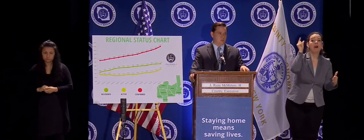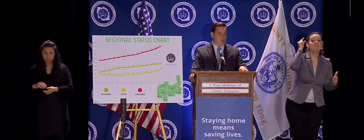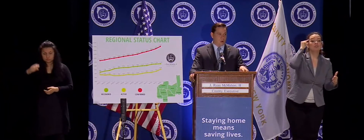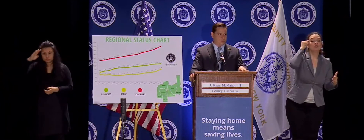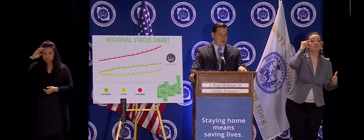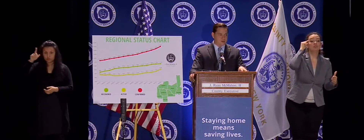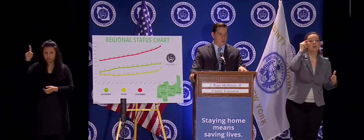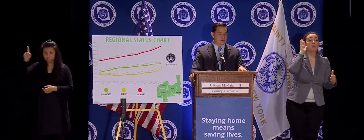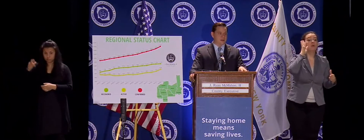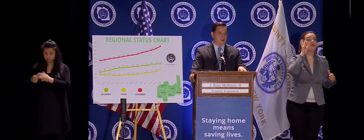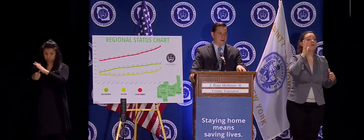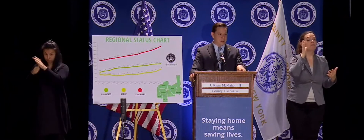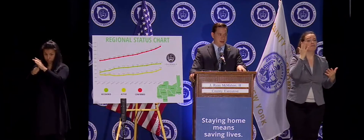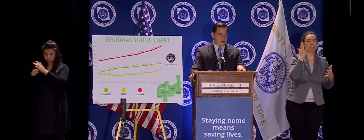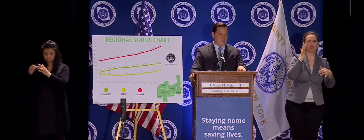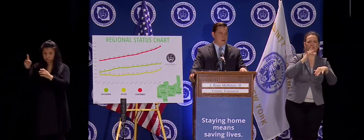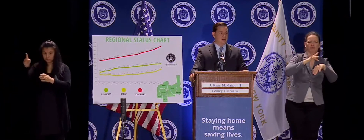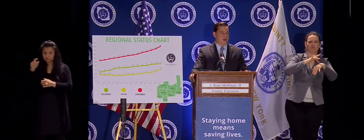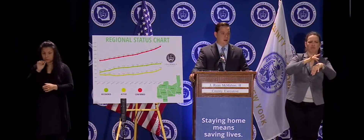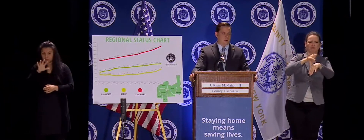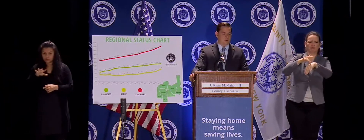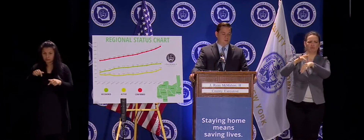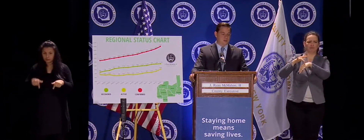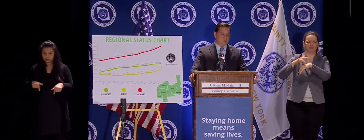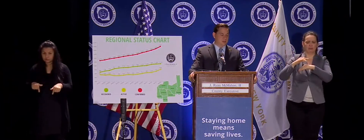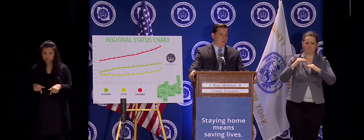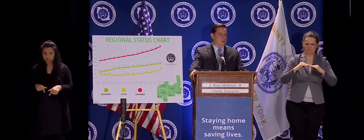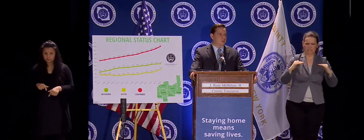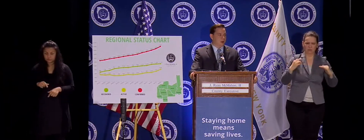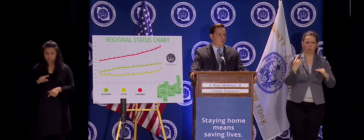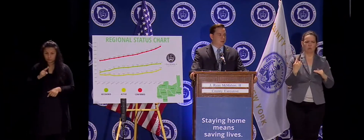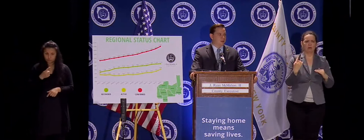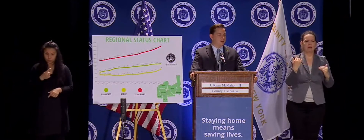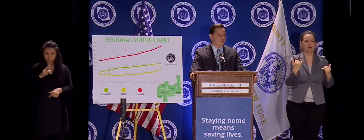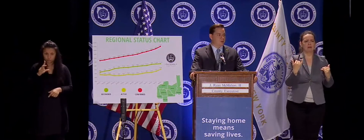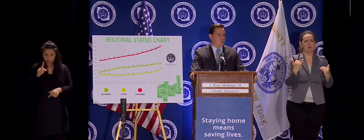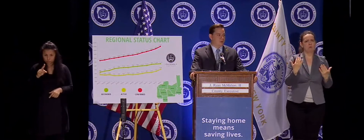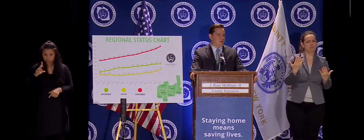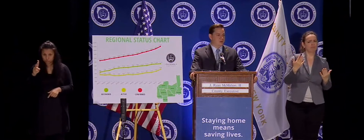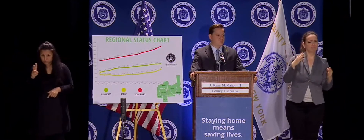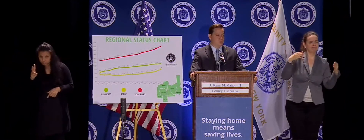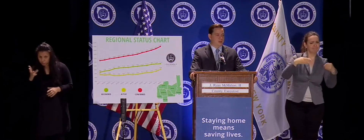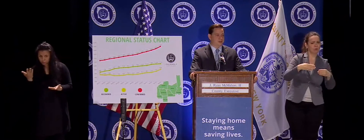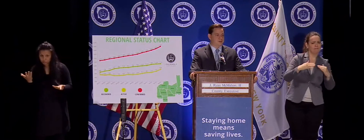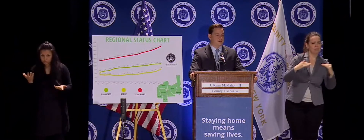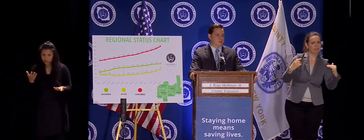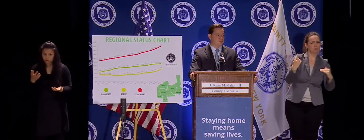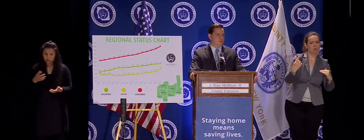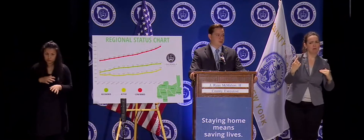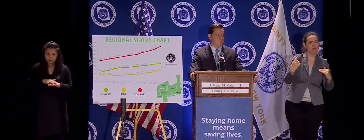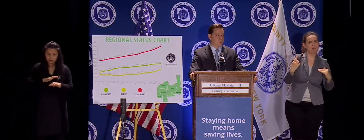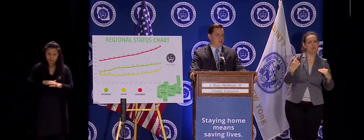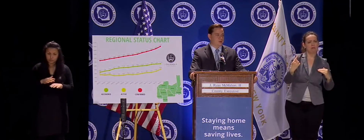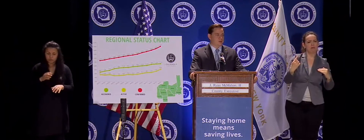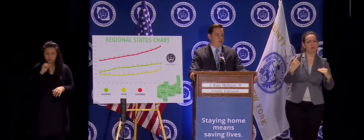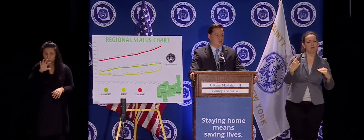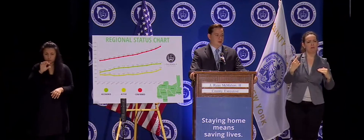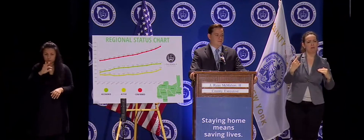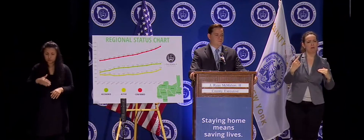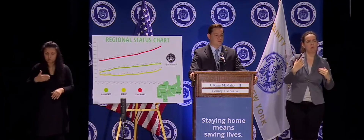little bit more phase one today than he had, but certainly probably a couple other things we'd like to see in phase